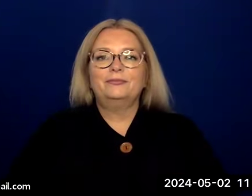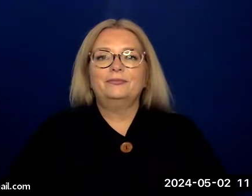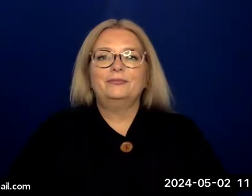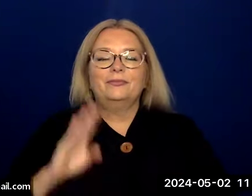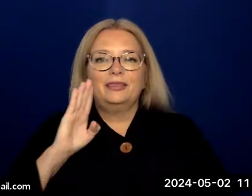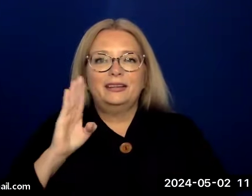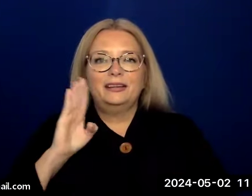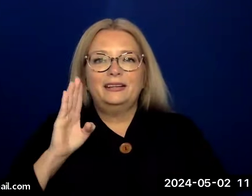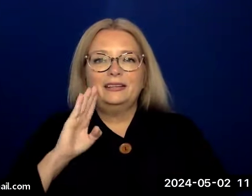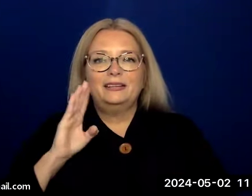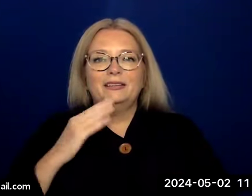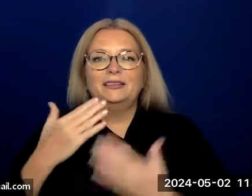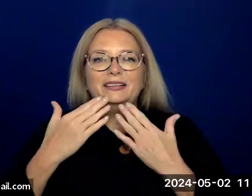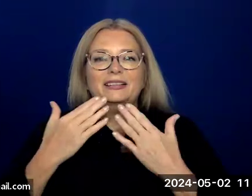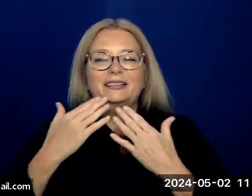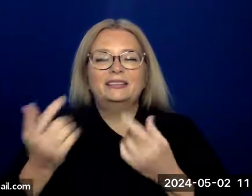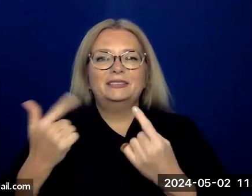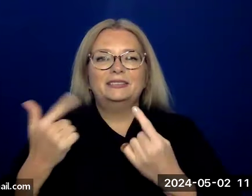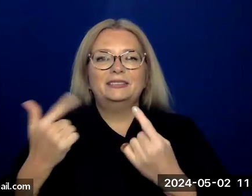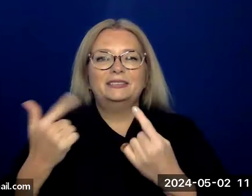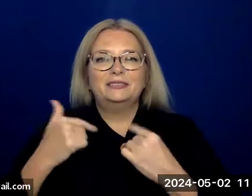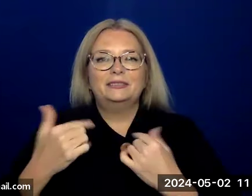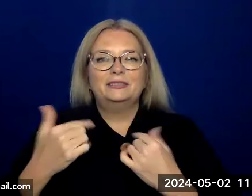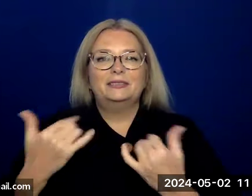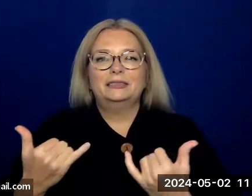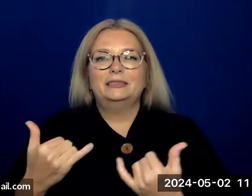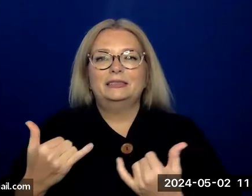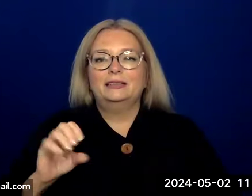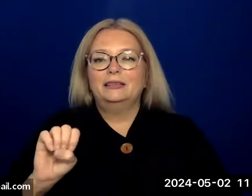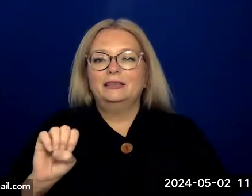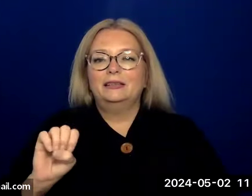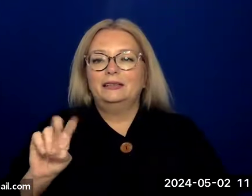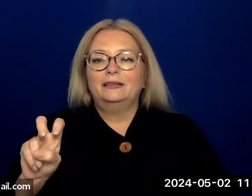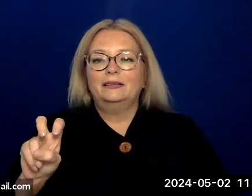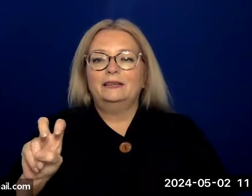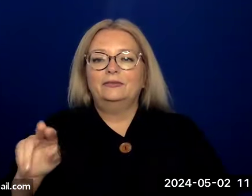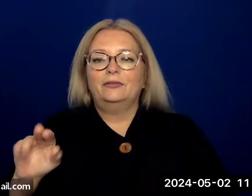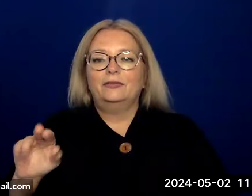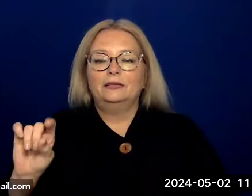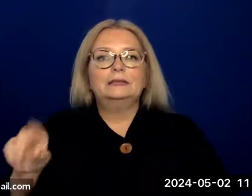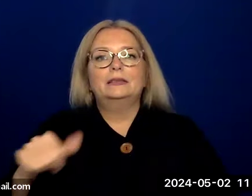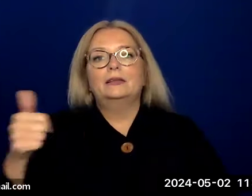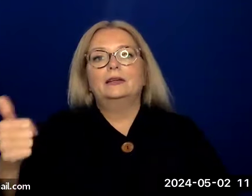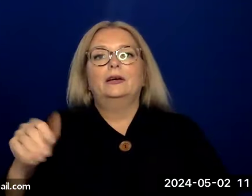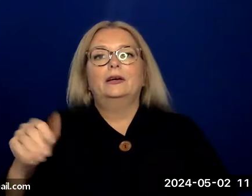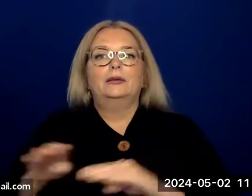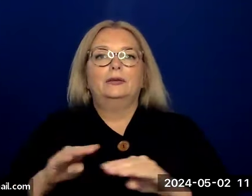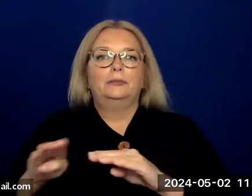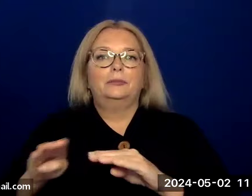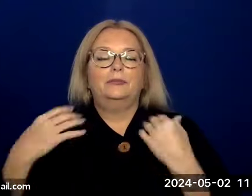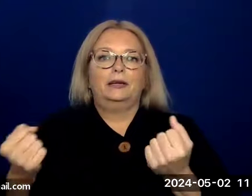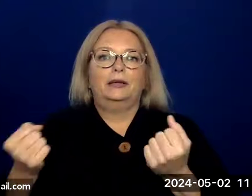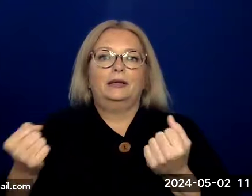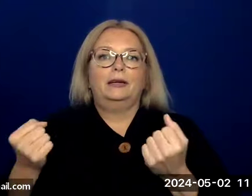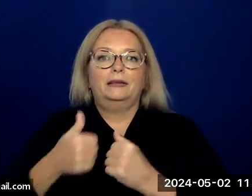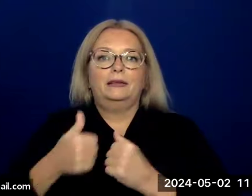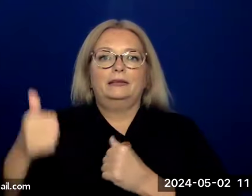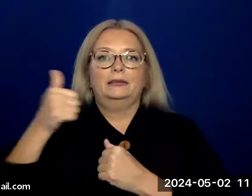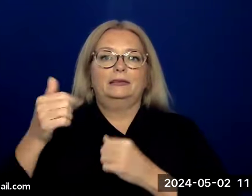Hello. Thanks for being here today. My name is Eve Austin, and I am one of the other behavioral health executive directors as